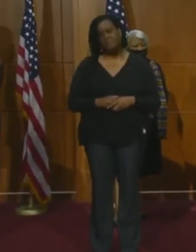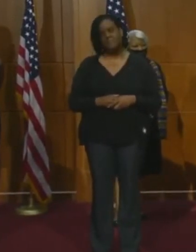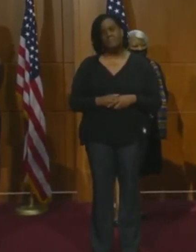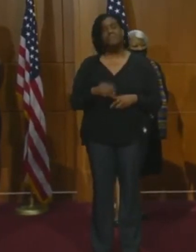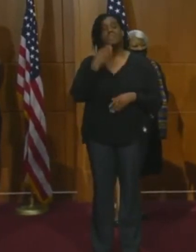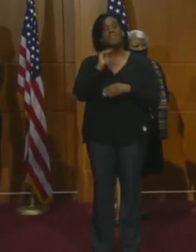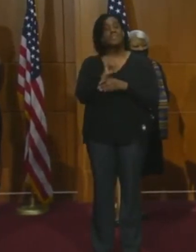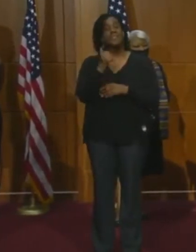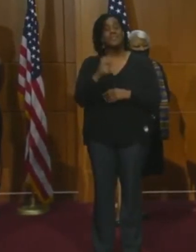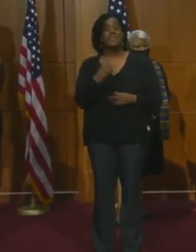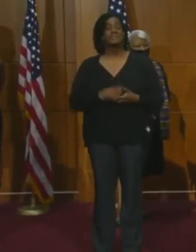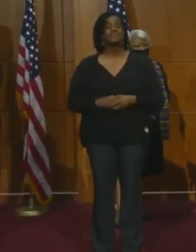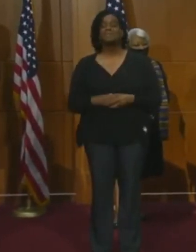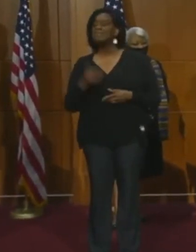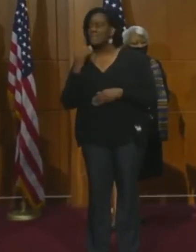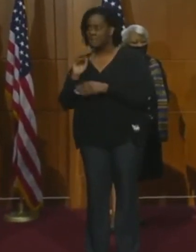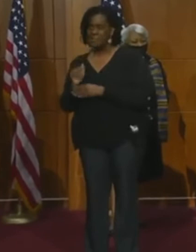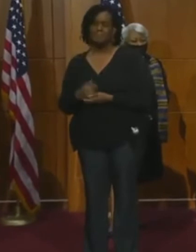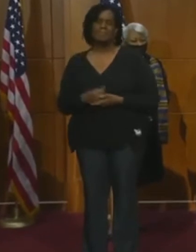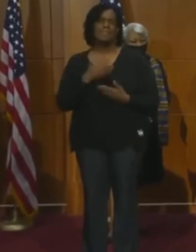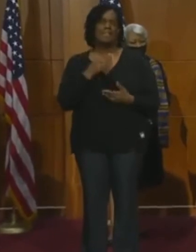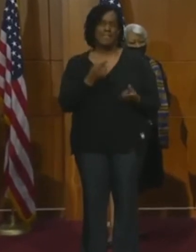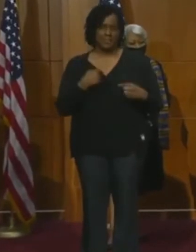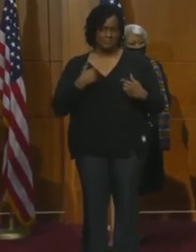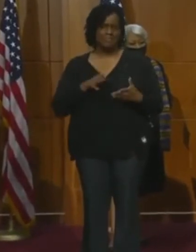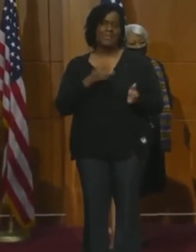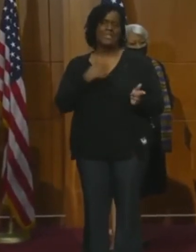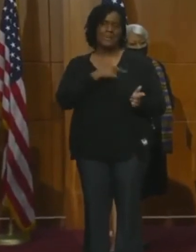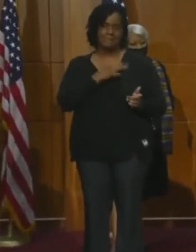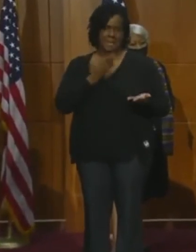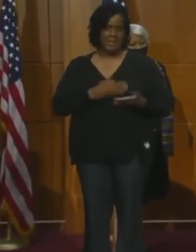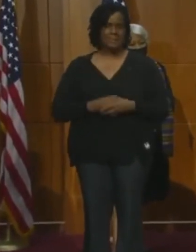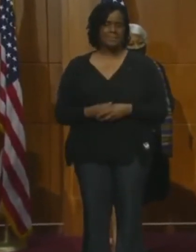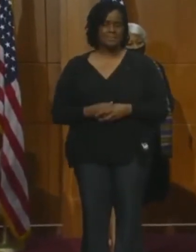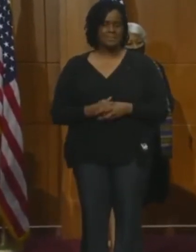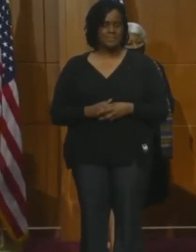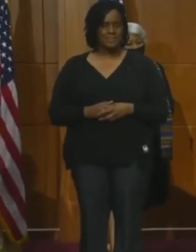Good afternoon, everybody. Good afternoon. Thanks for having us.